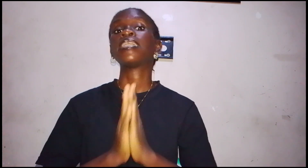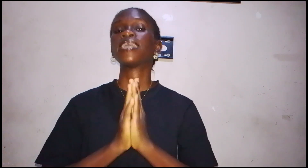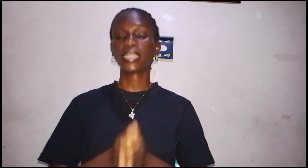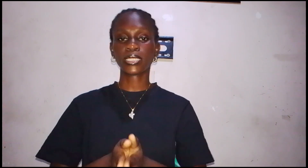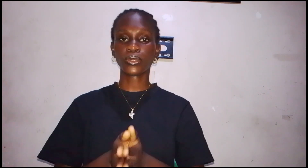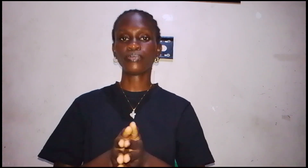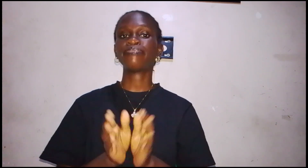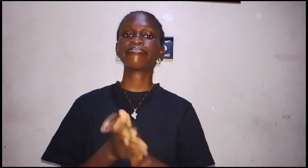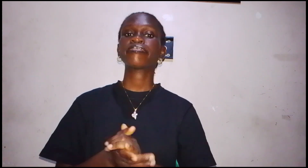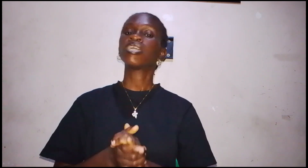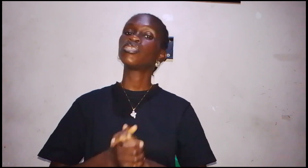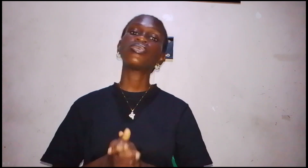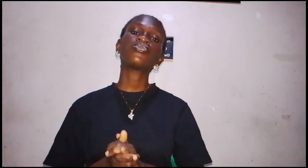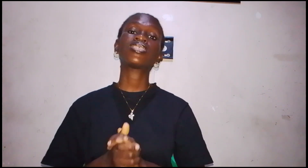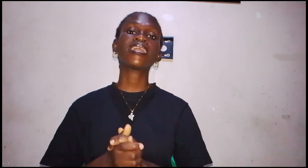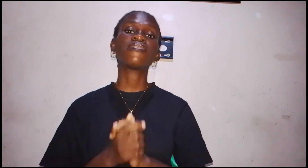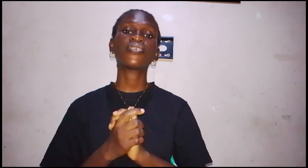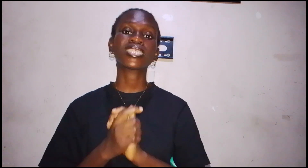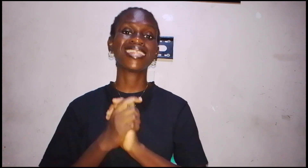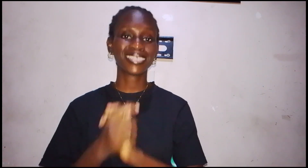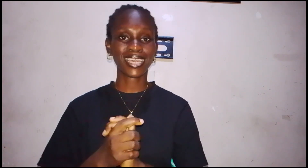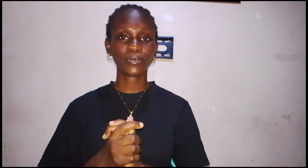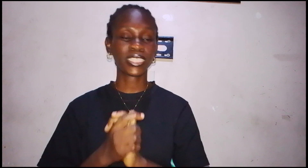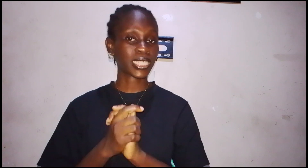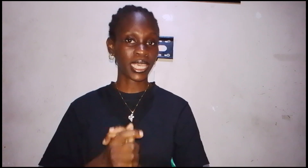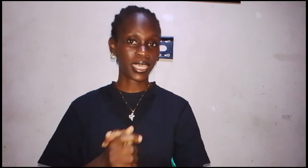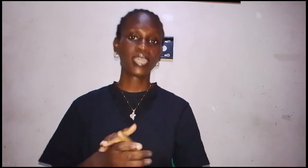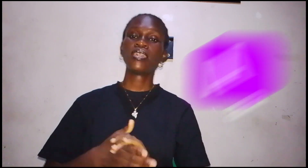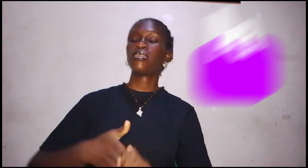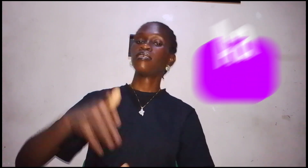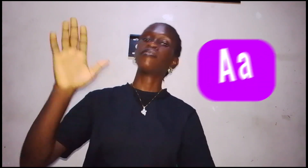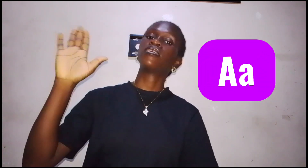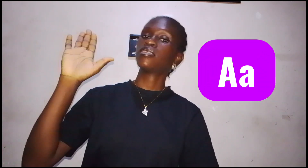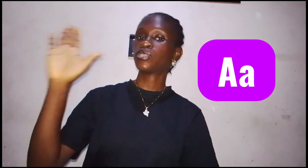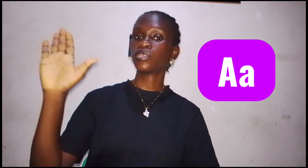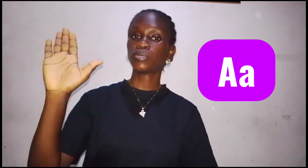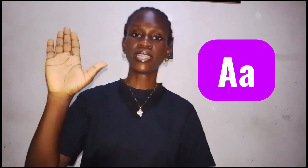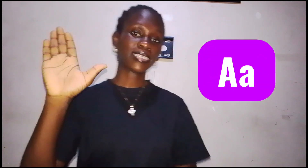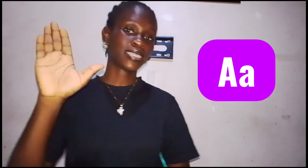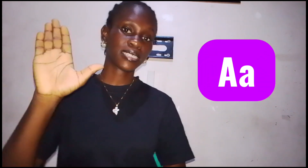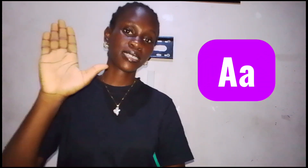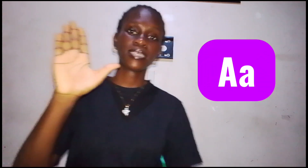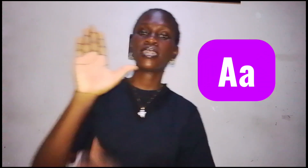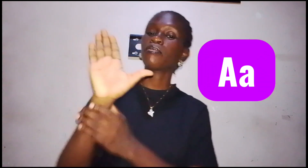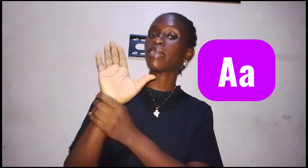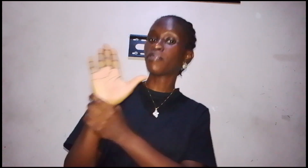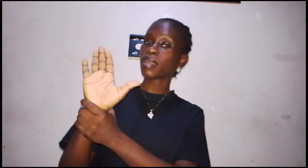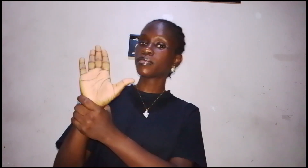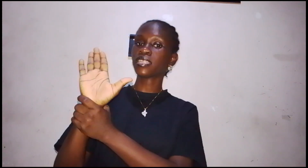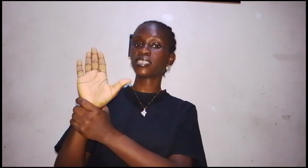in NSL. So to sign the first letter, which is A, it's going to be like this. My palm is like